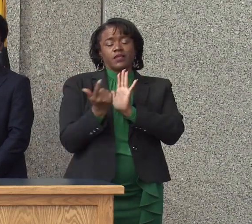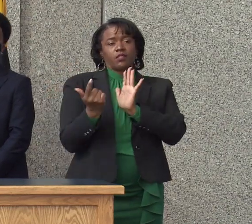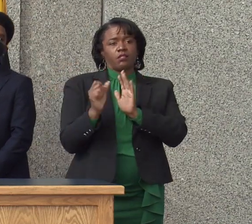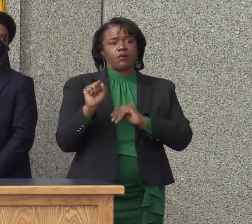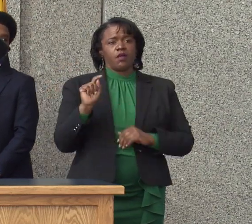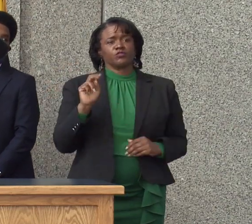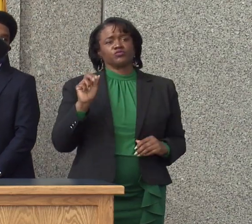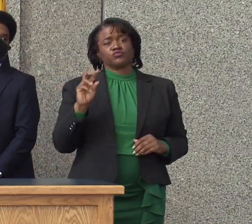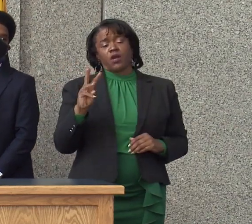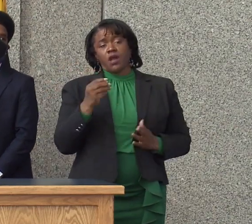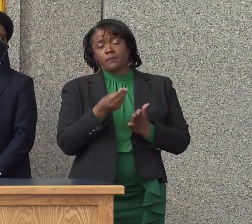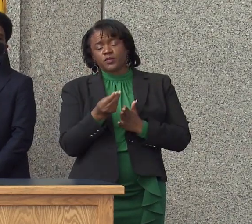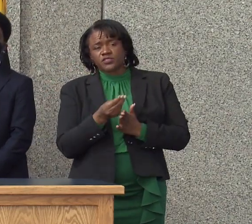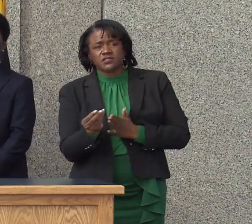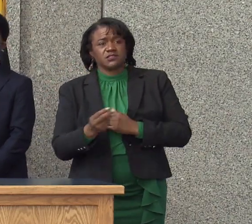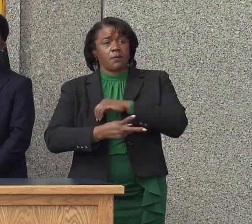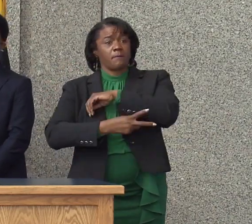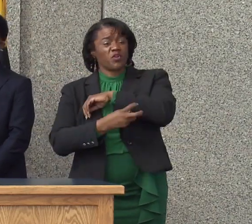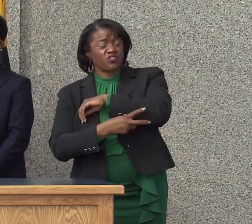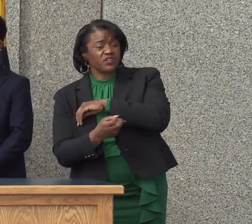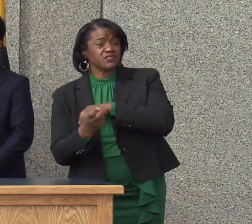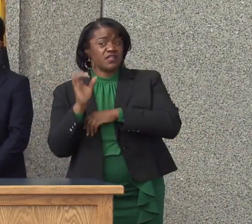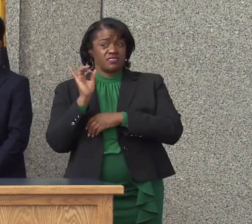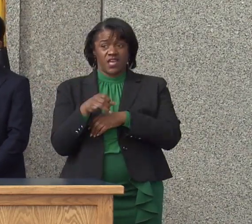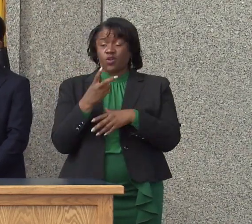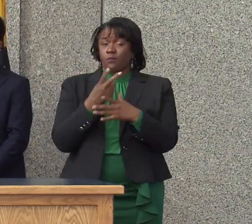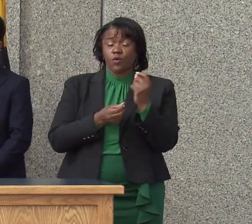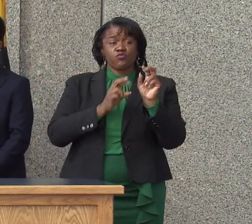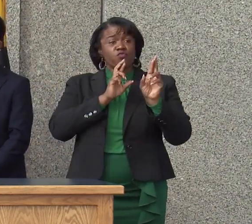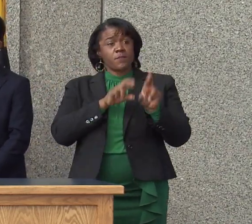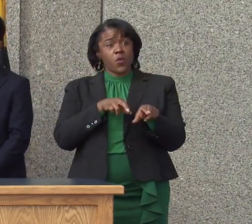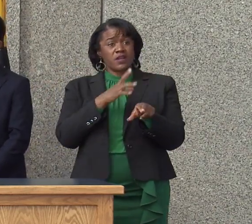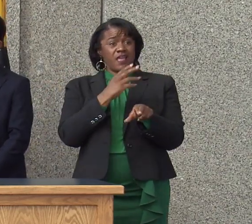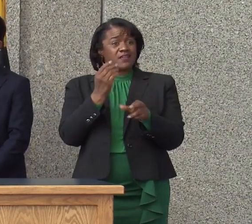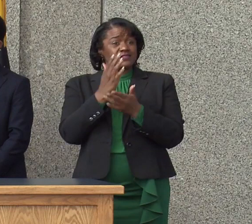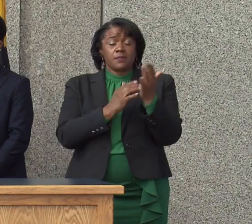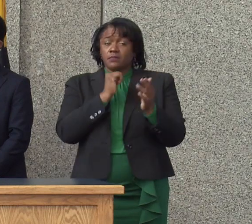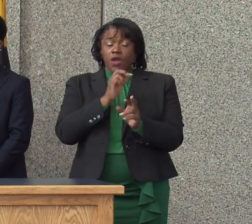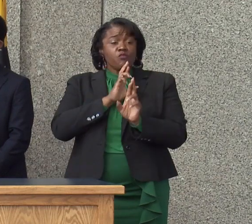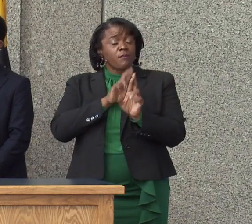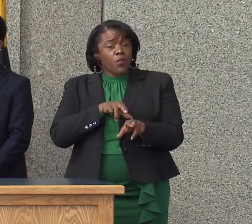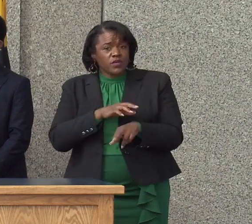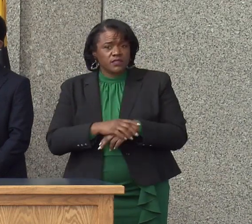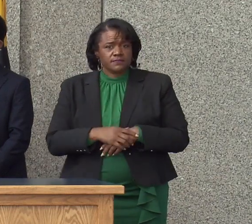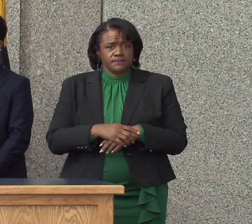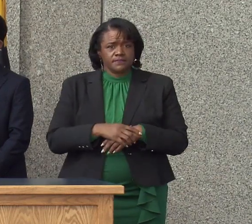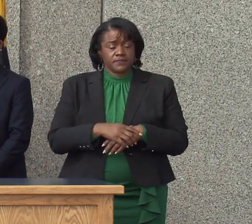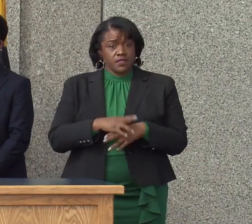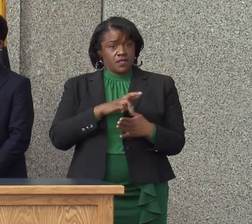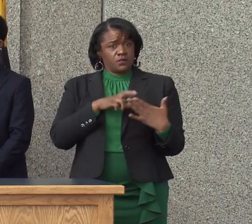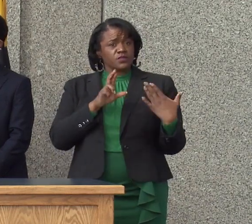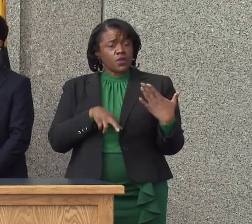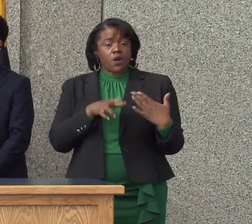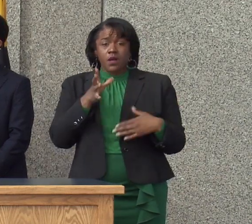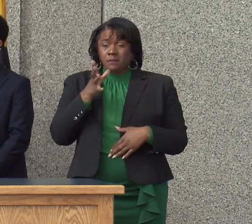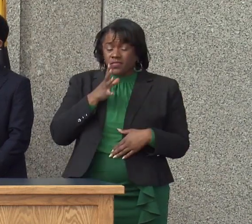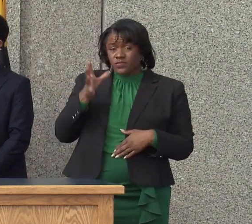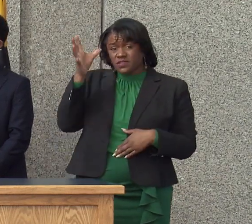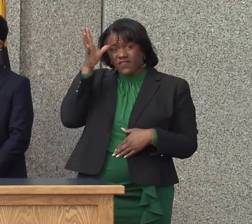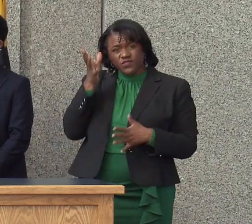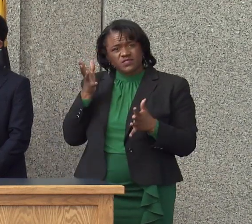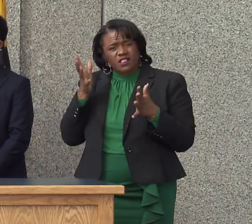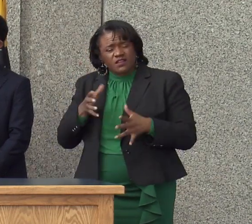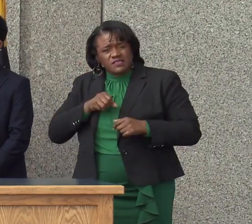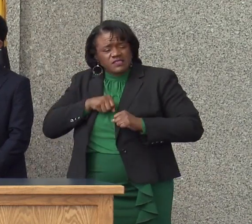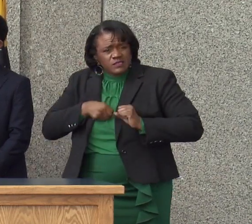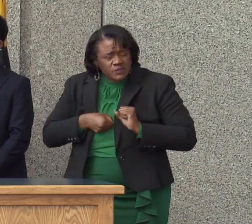purchases, burglaries, and thefts that are both reported and unreported. As a result, mothers and fathers are left